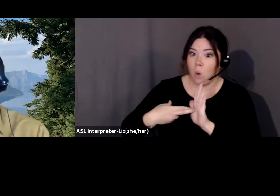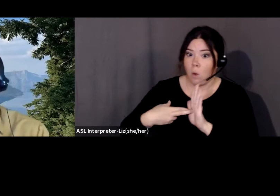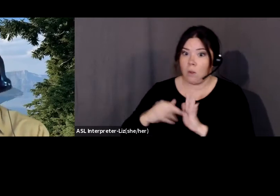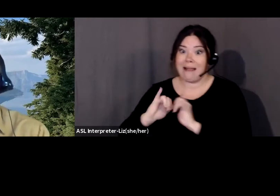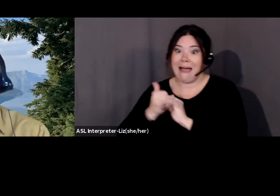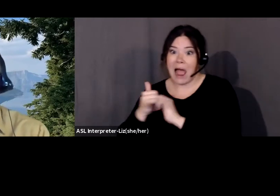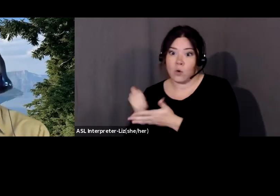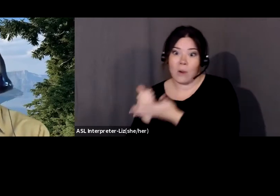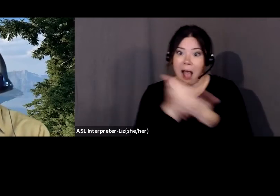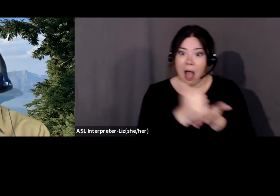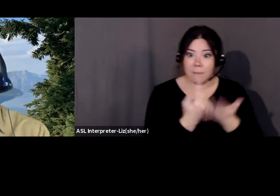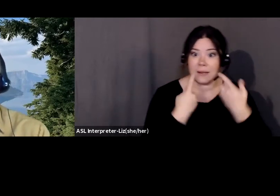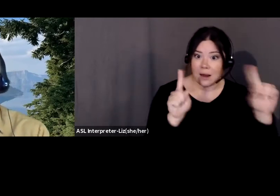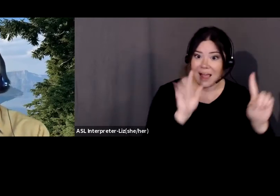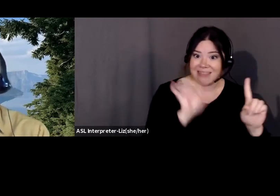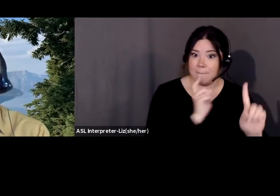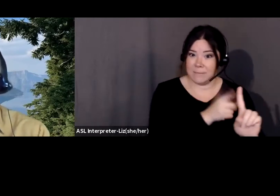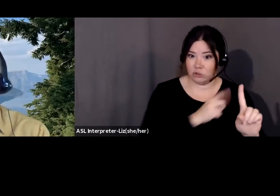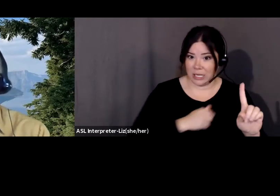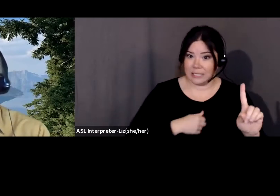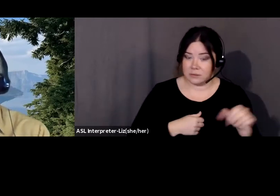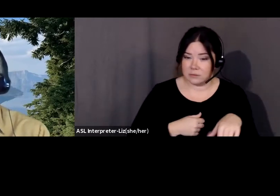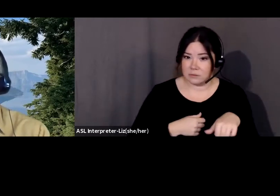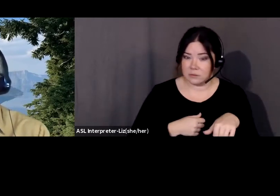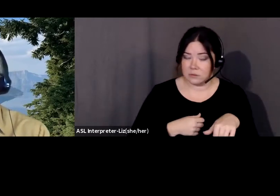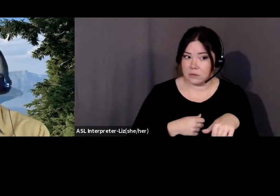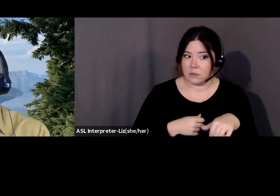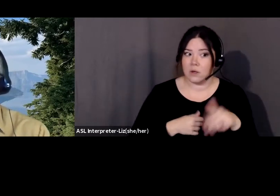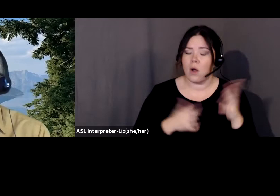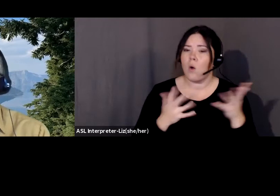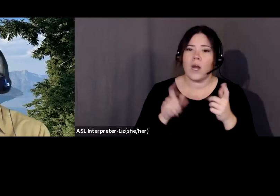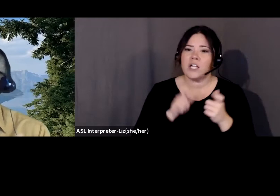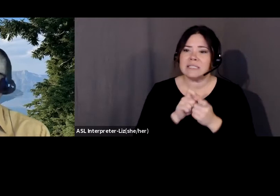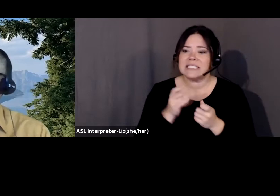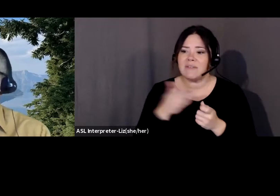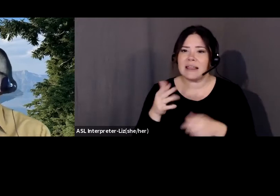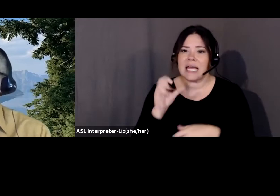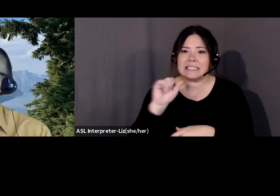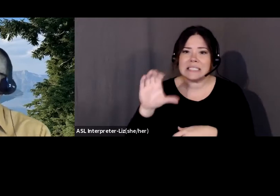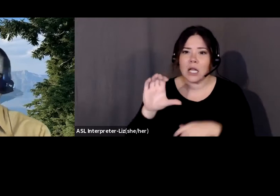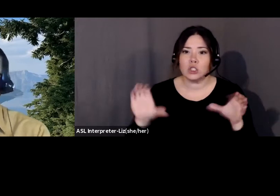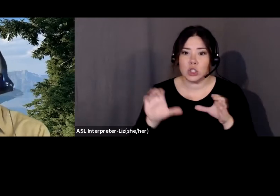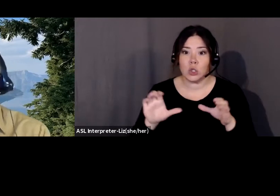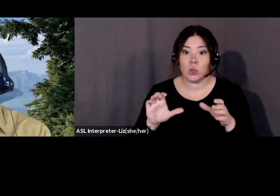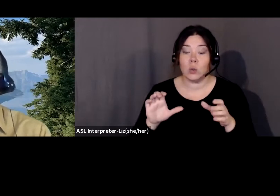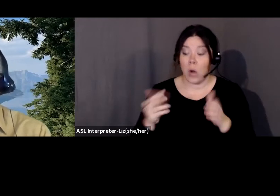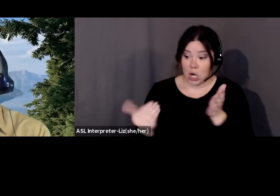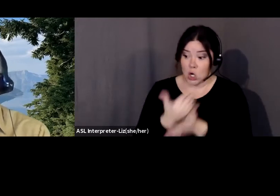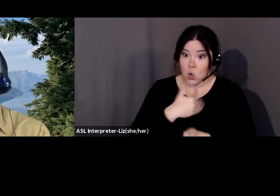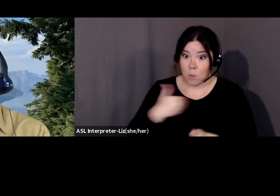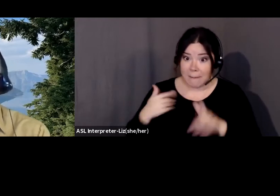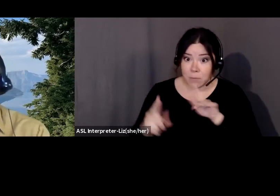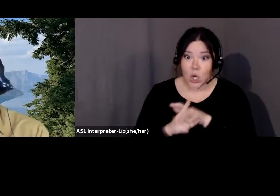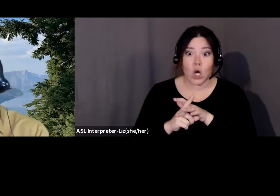out that mission? So what are some specific things that SILCs do when they bring on a SILC member or on an ongoing